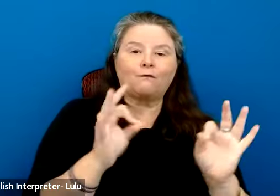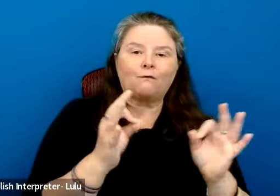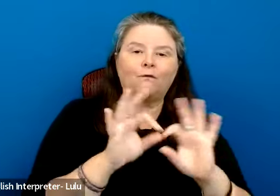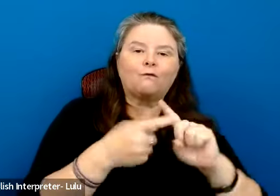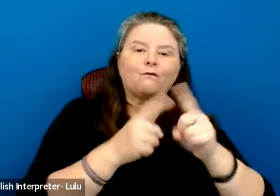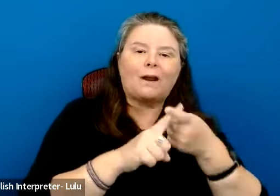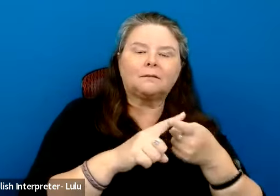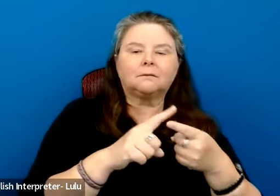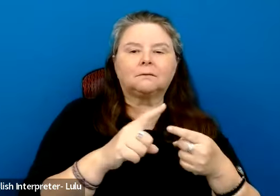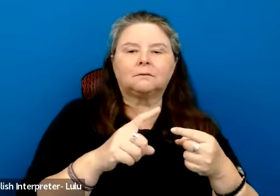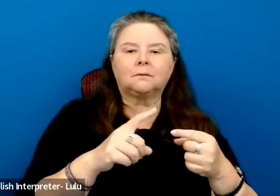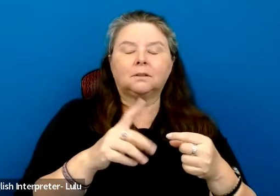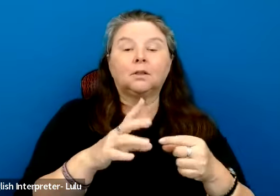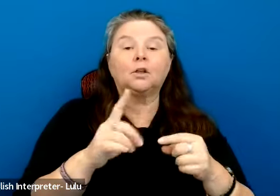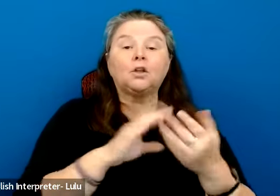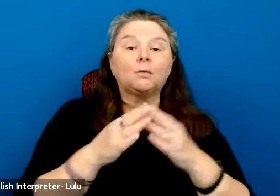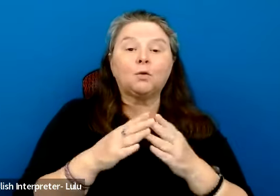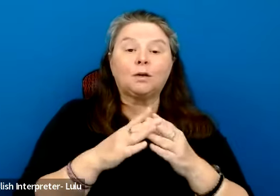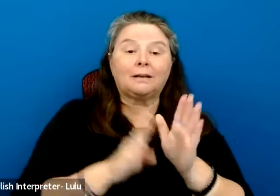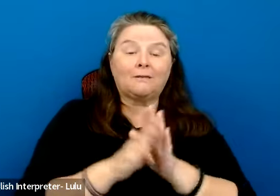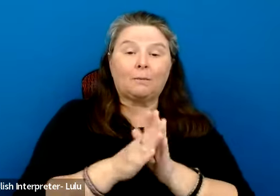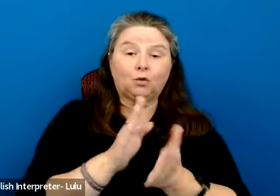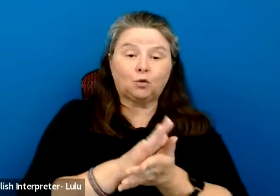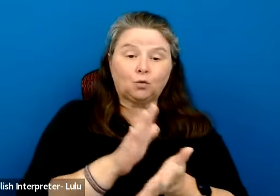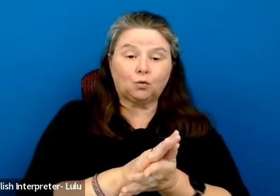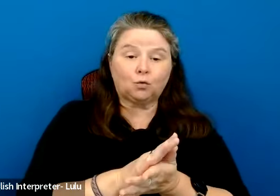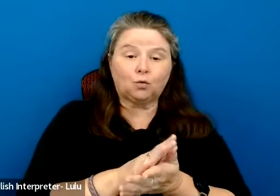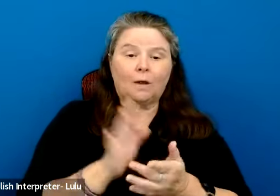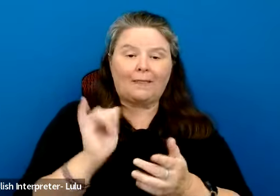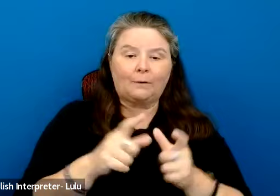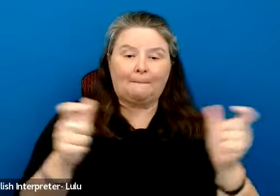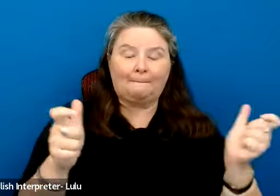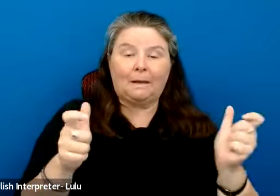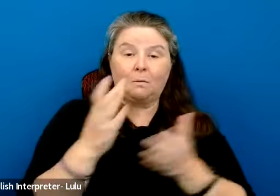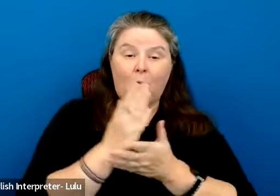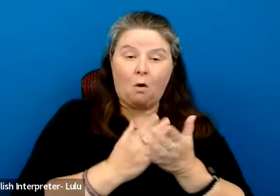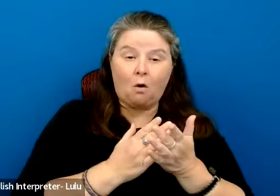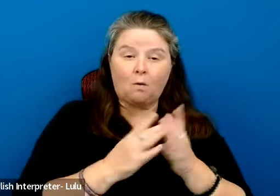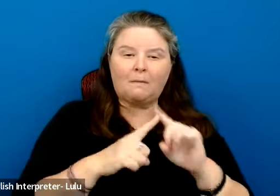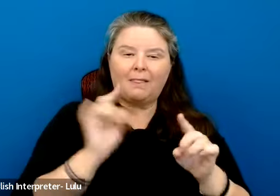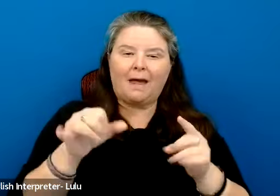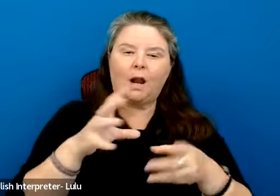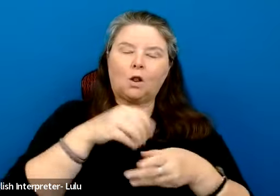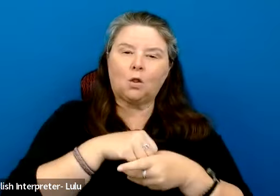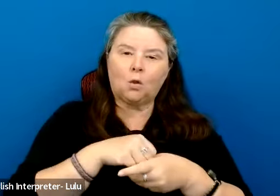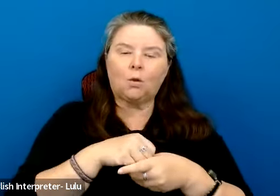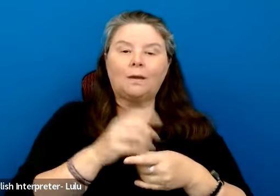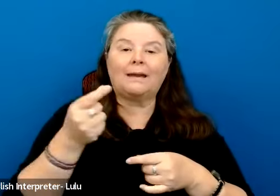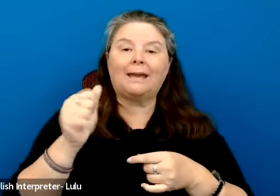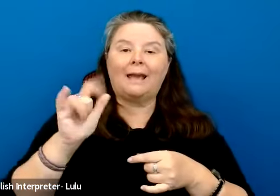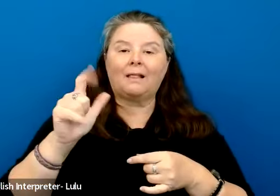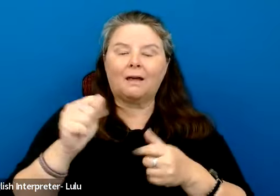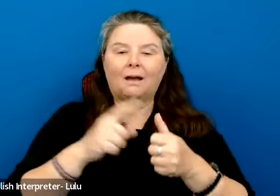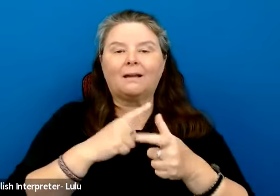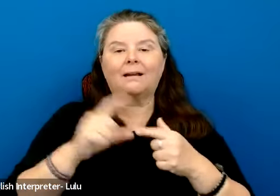The community building and school spirit, that was a significant chunk, but that includes the gala,